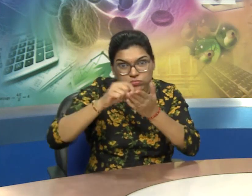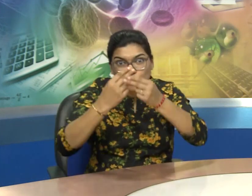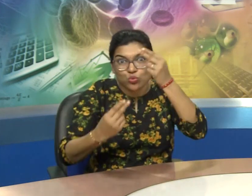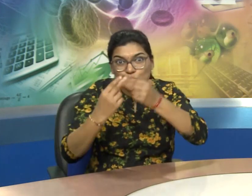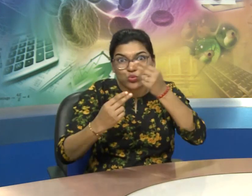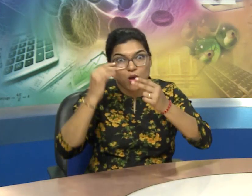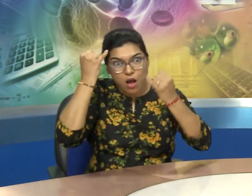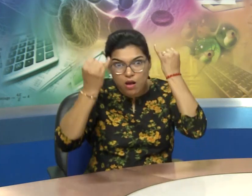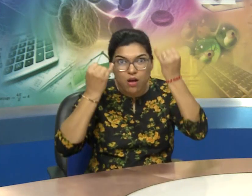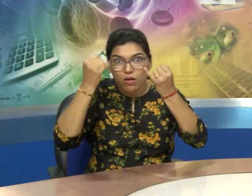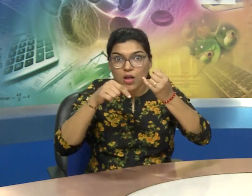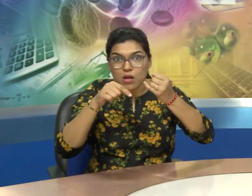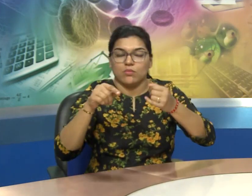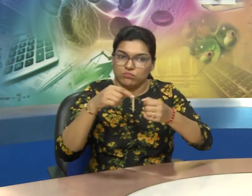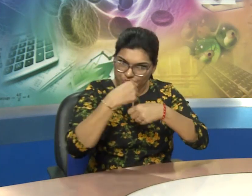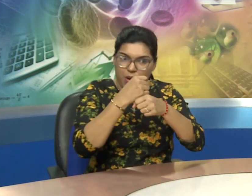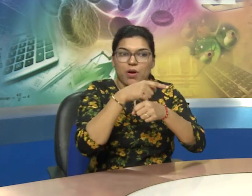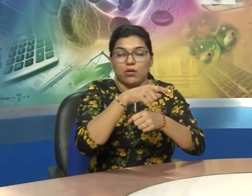related to their own country.